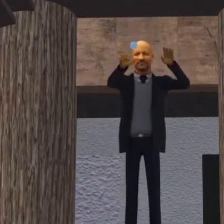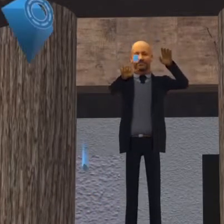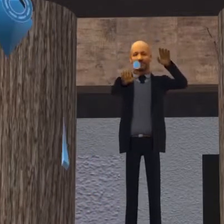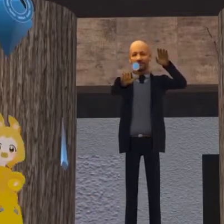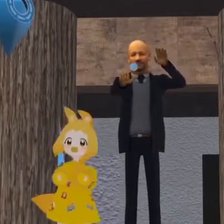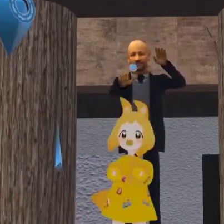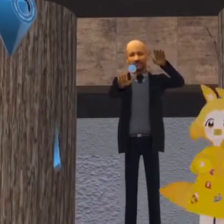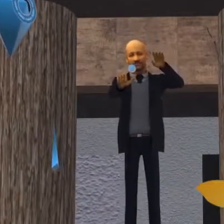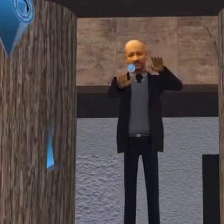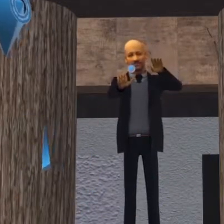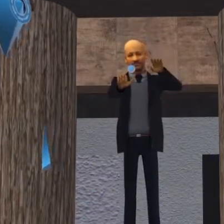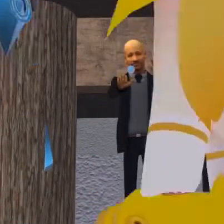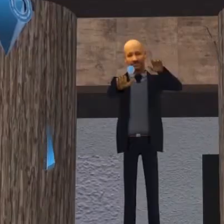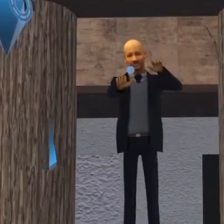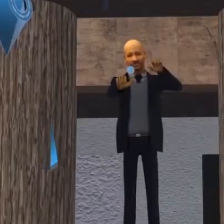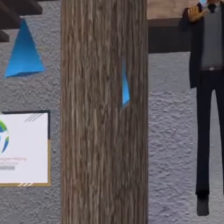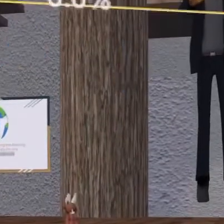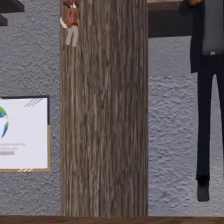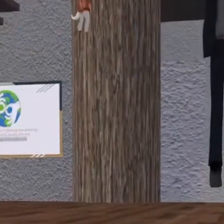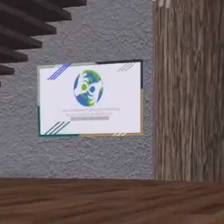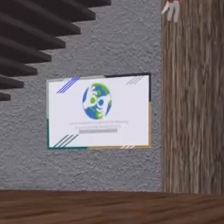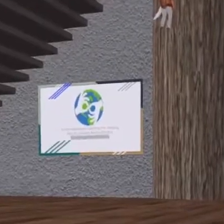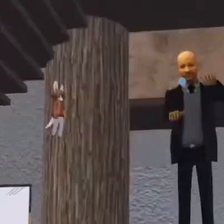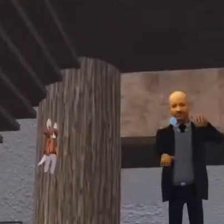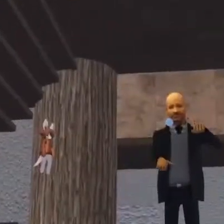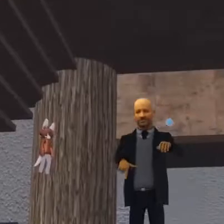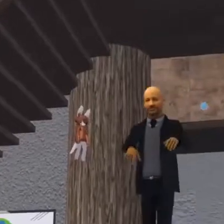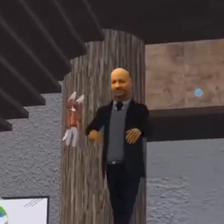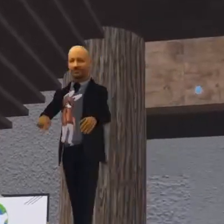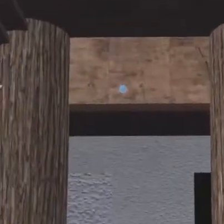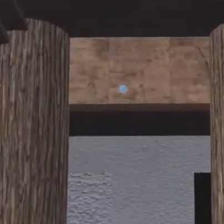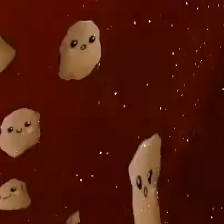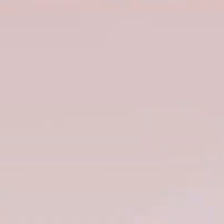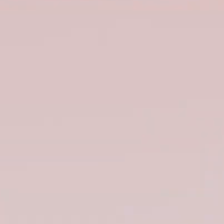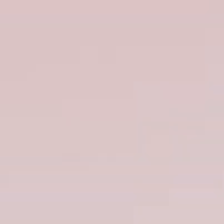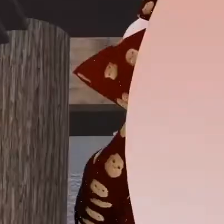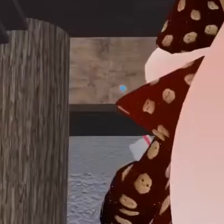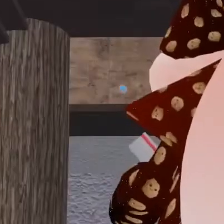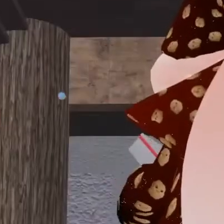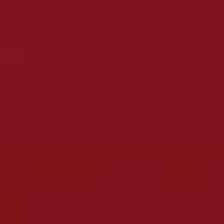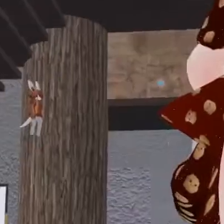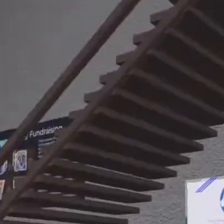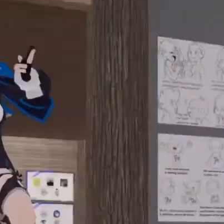Alright, everyone kind of get situated. Thank you, Steffi, for setting up the camera.